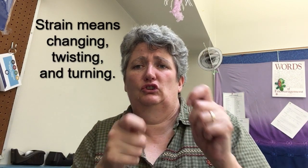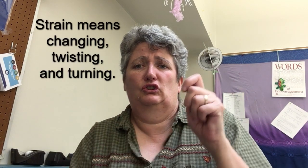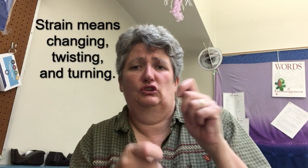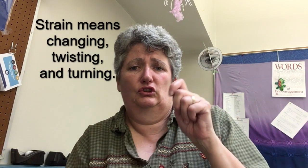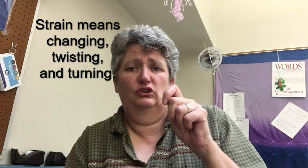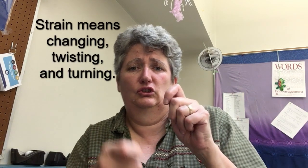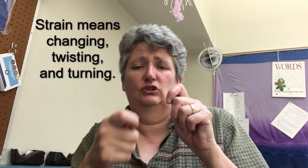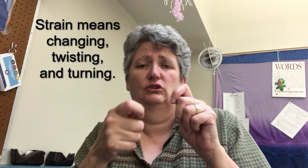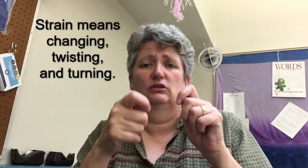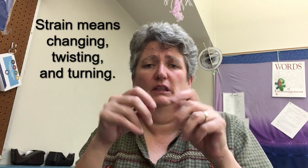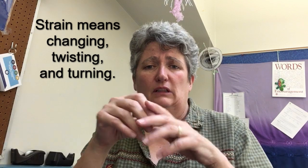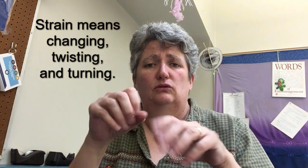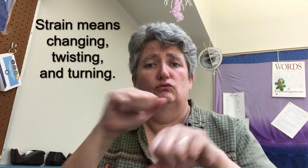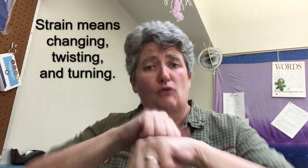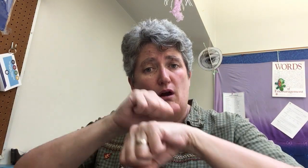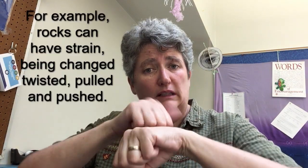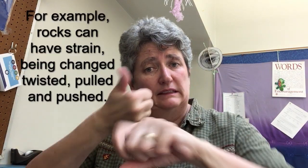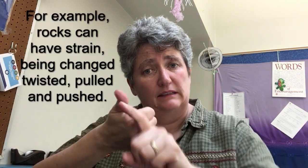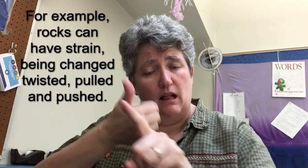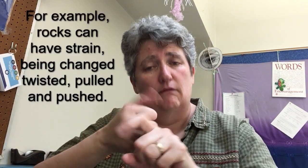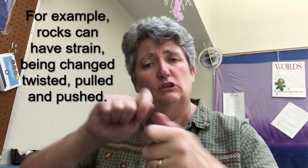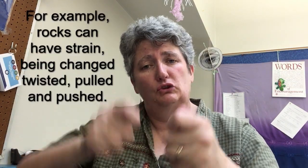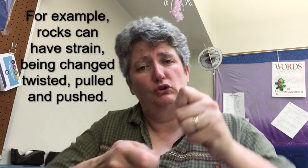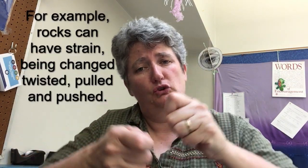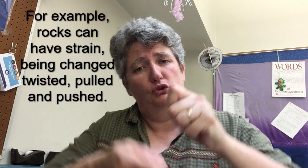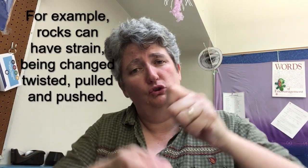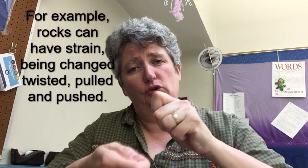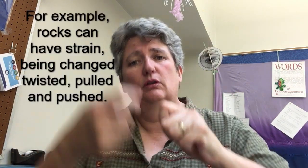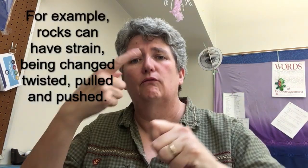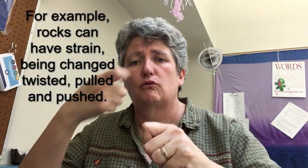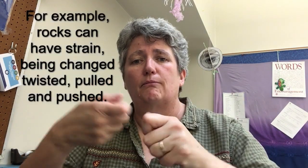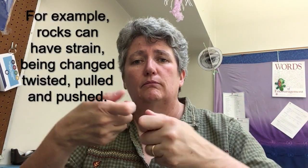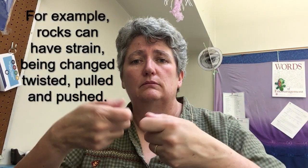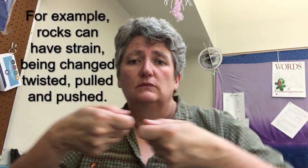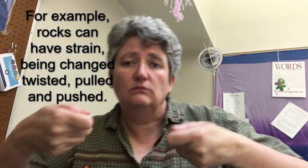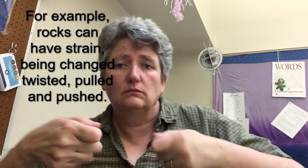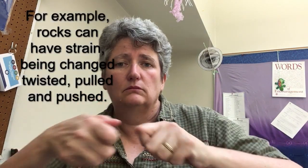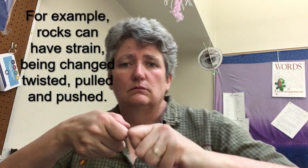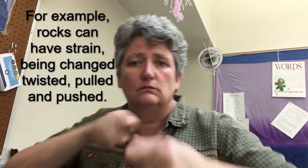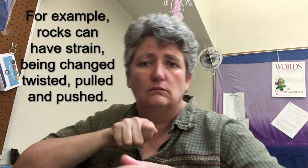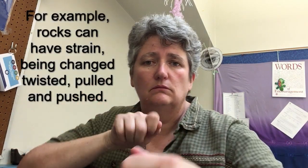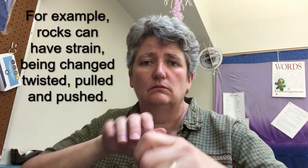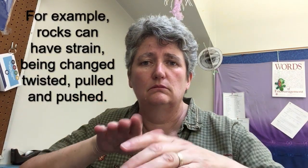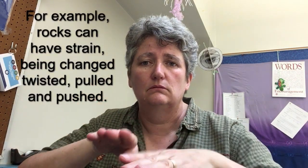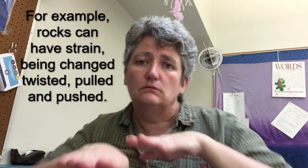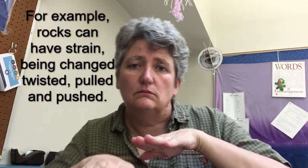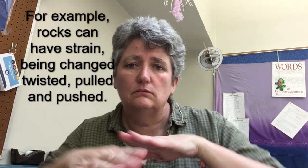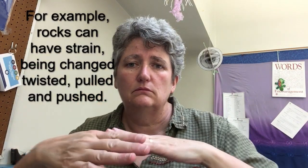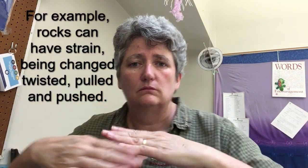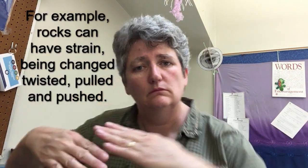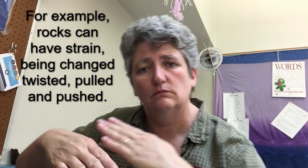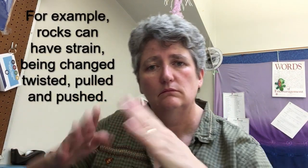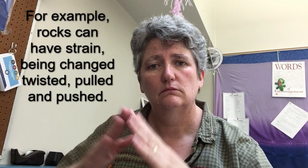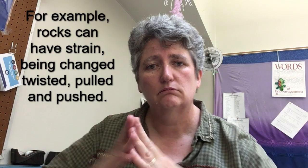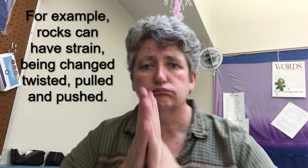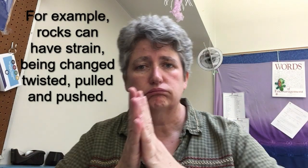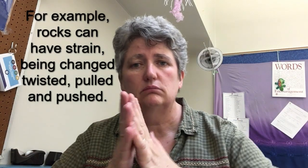And that means a change, like in the rocks itself. They're stressed and they're changing